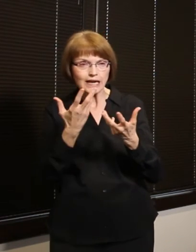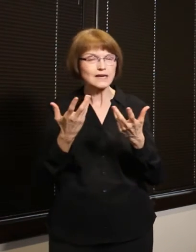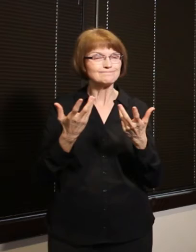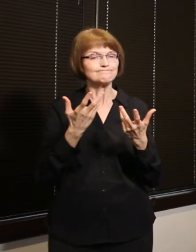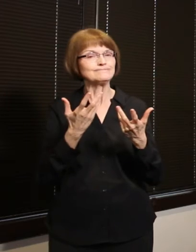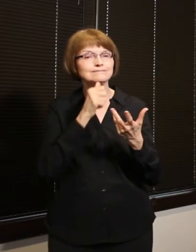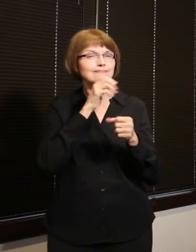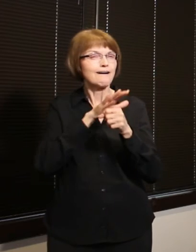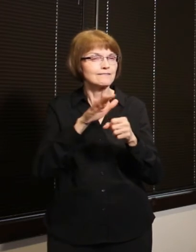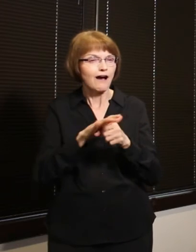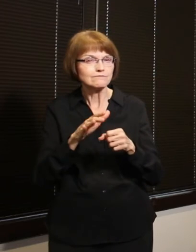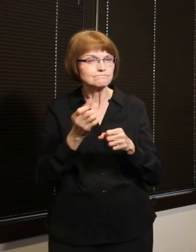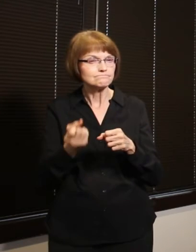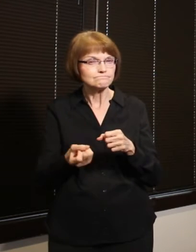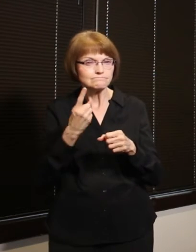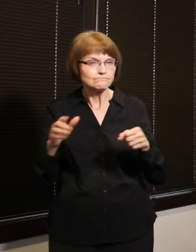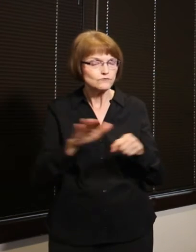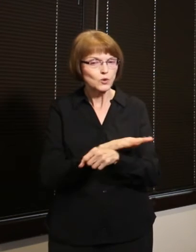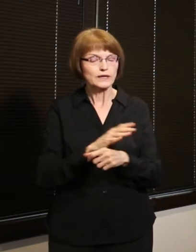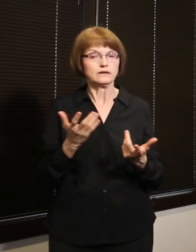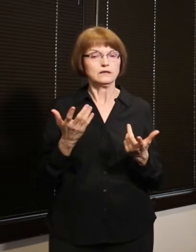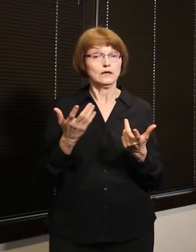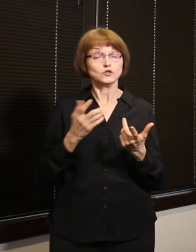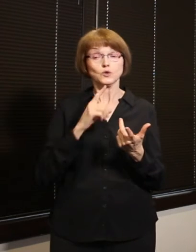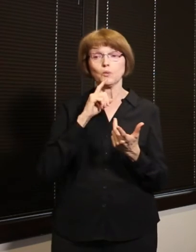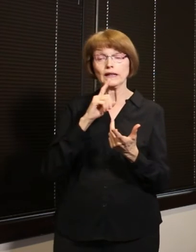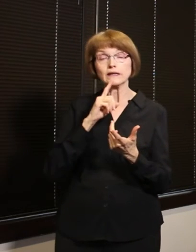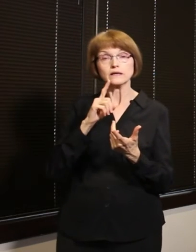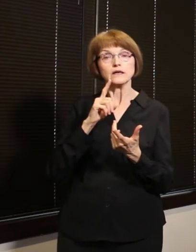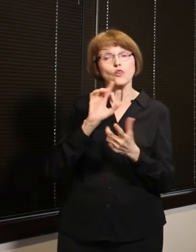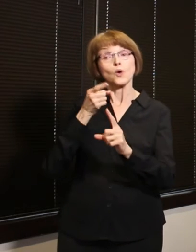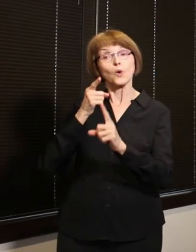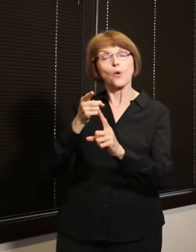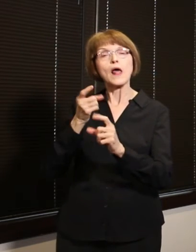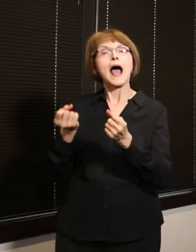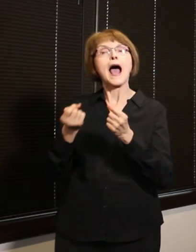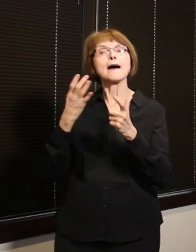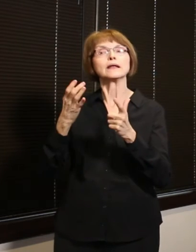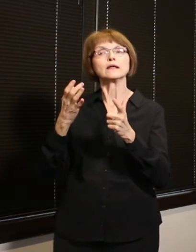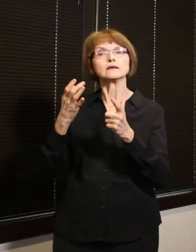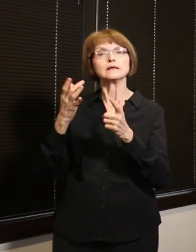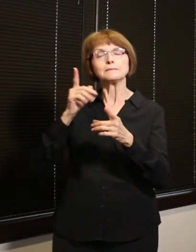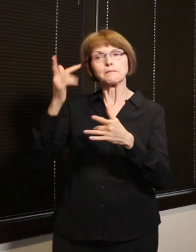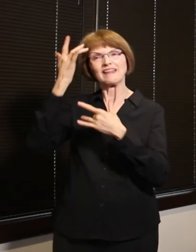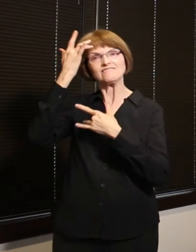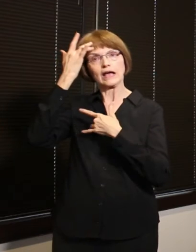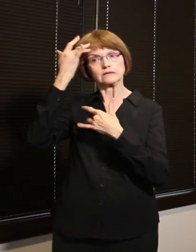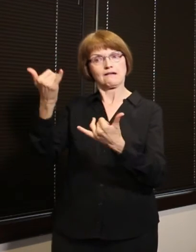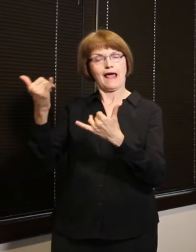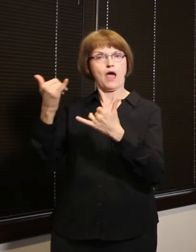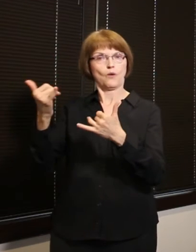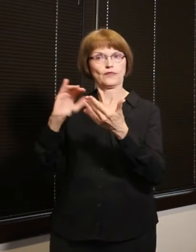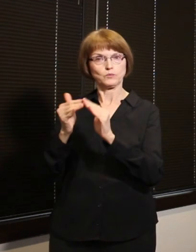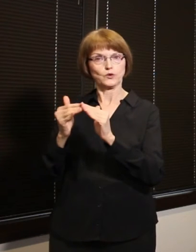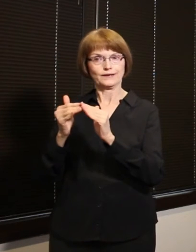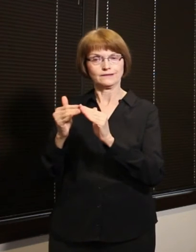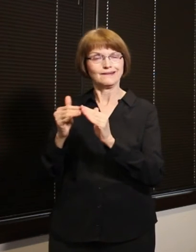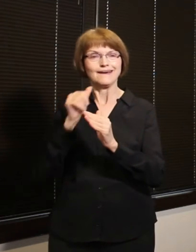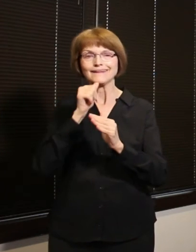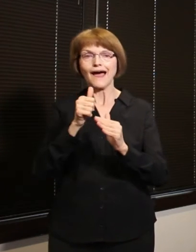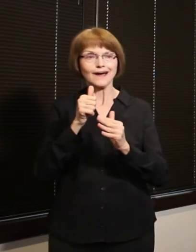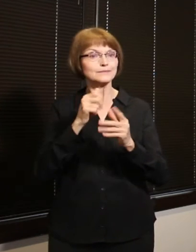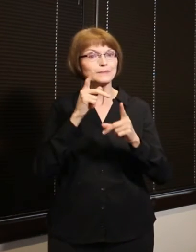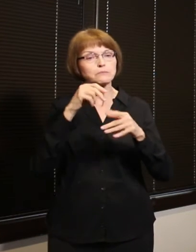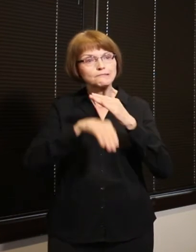so what you really want to know is how many active infections there are in the community, not necessarily, you know, admissions in those hospitals, because as